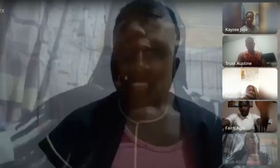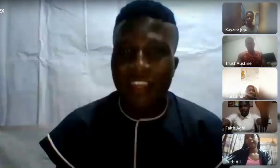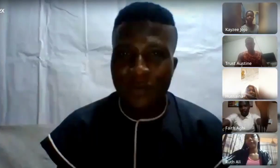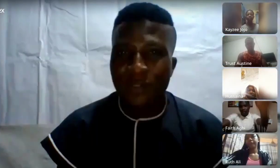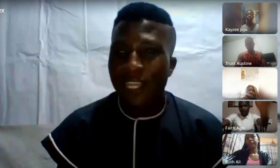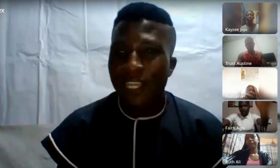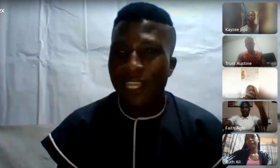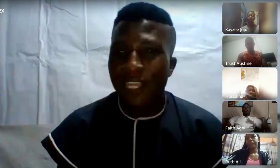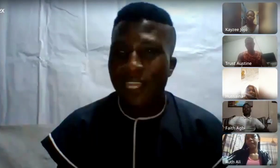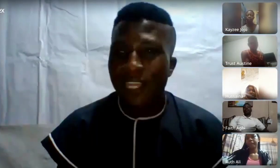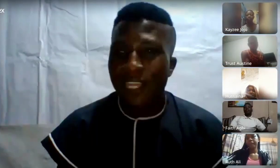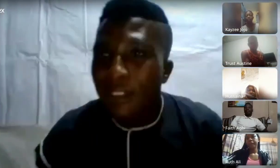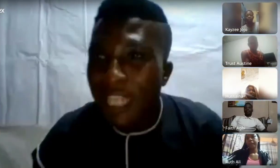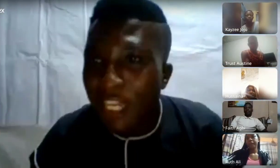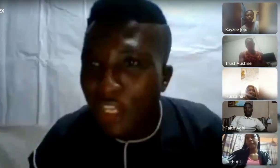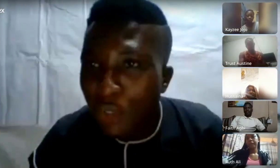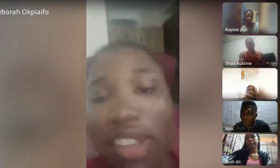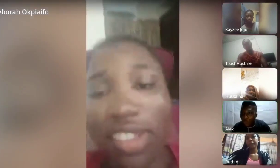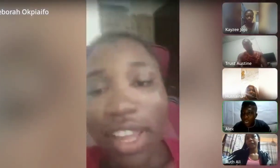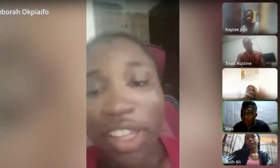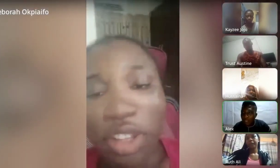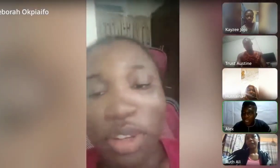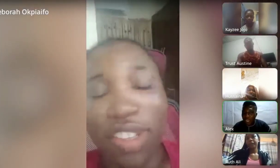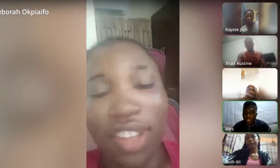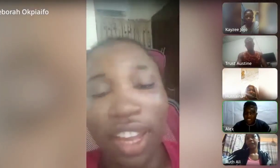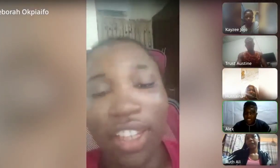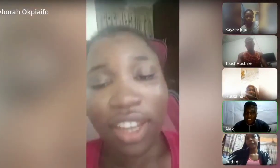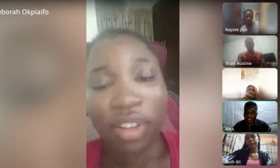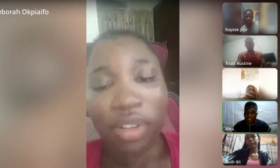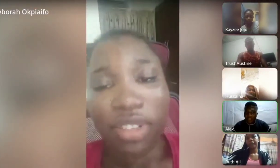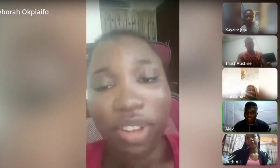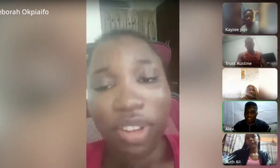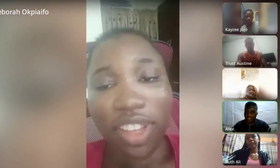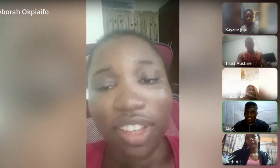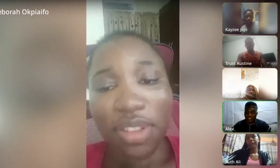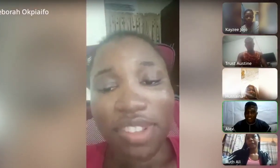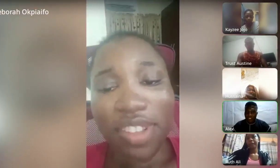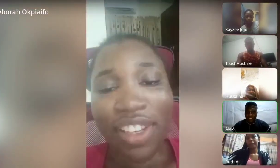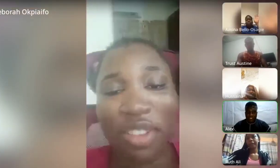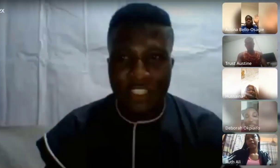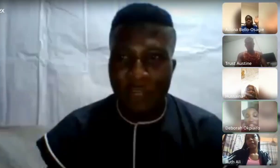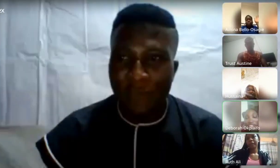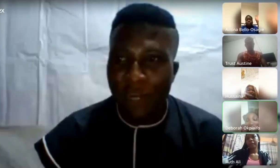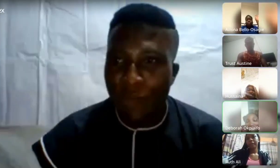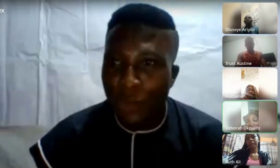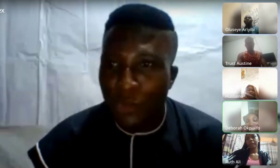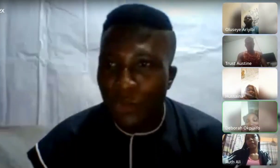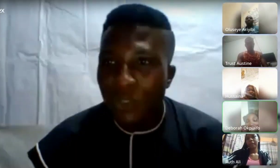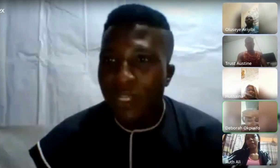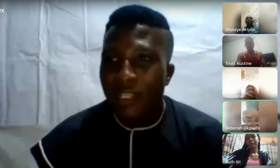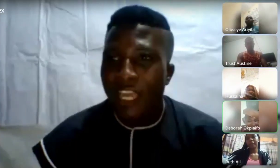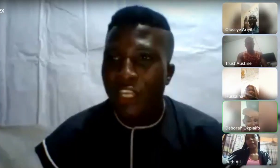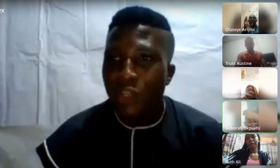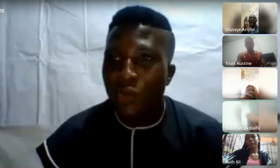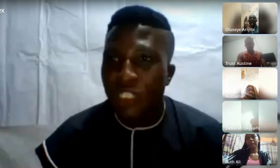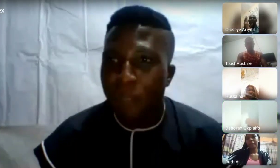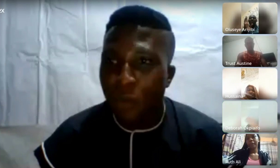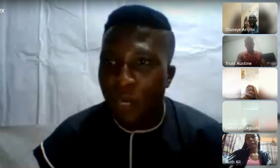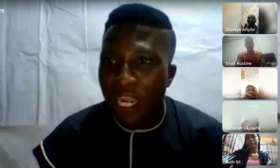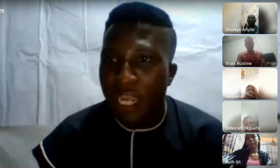thank you in sign language. Gafaru. Alex, sign thank you. Alex, sign thank you in sign language. Thank you, Charles Alex Jr.